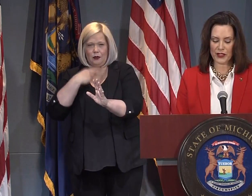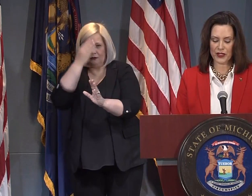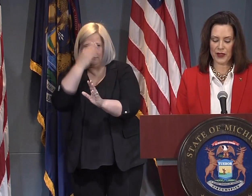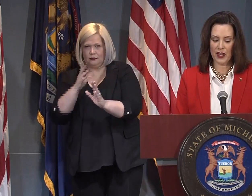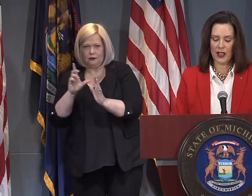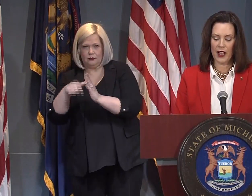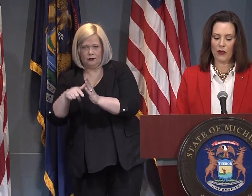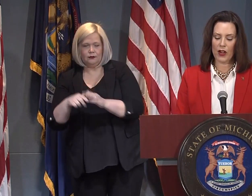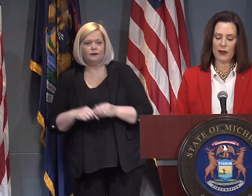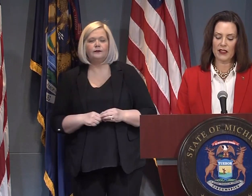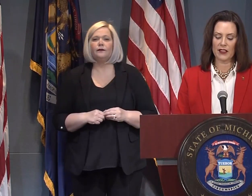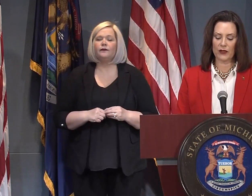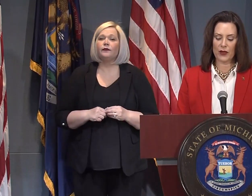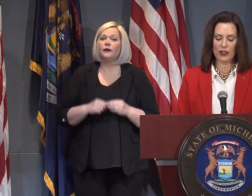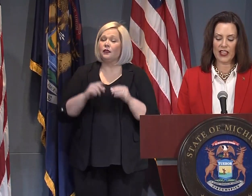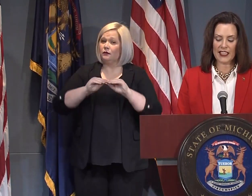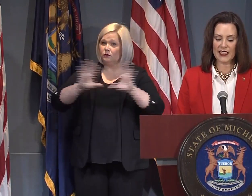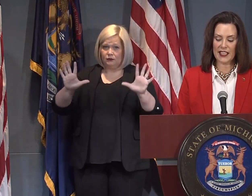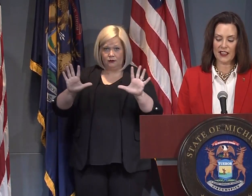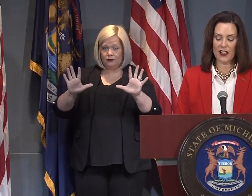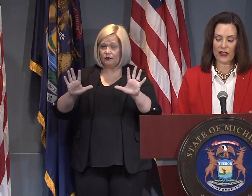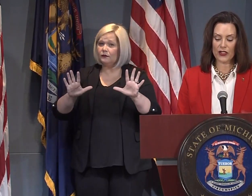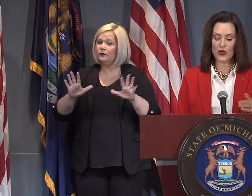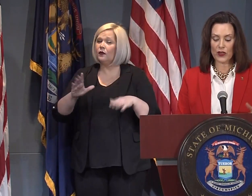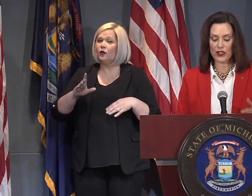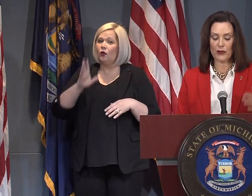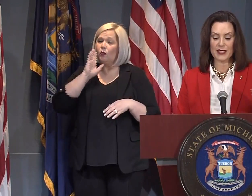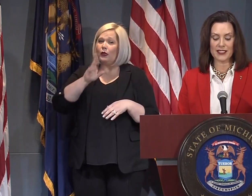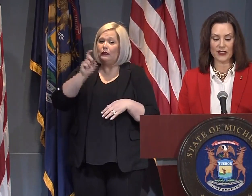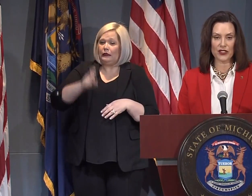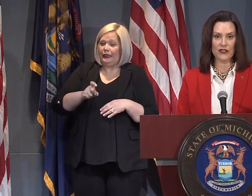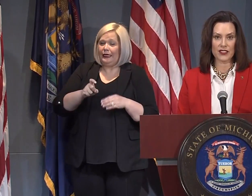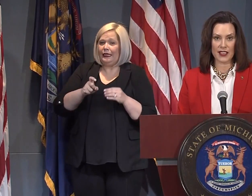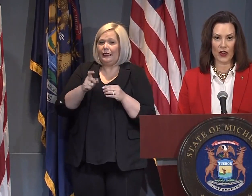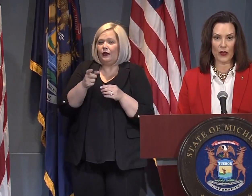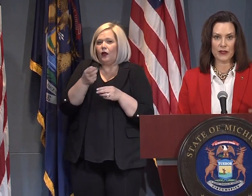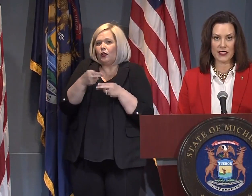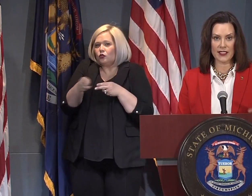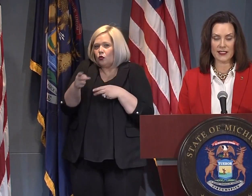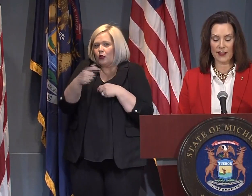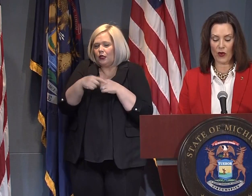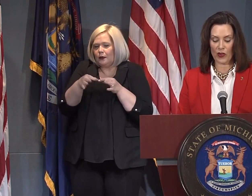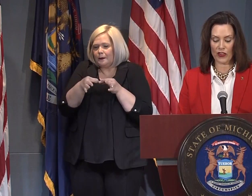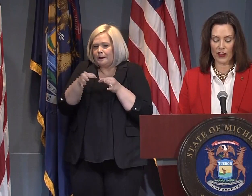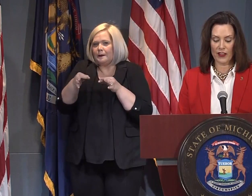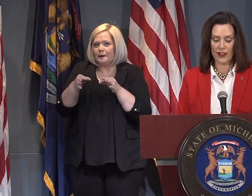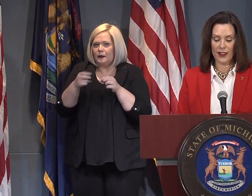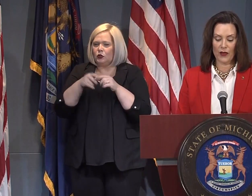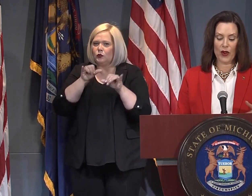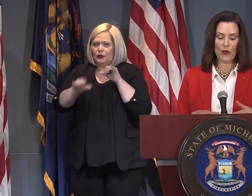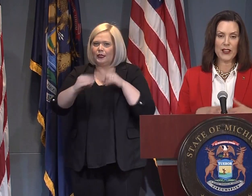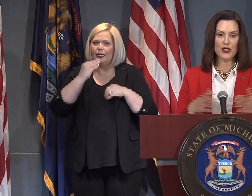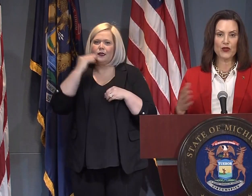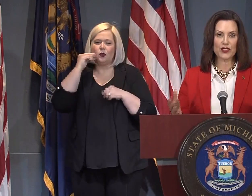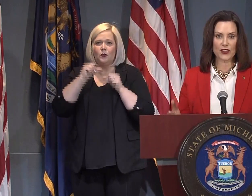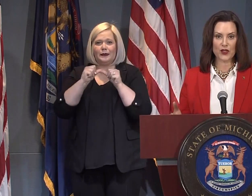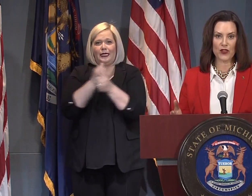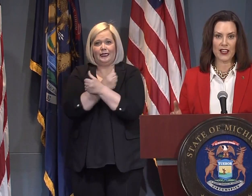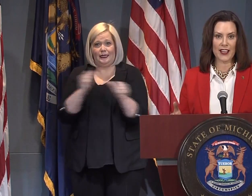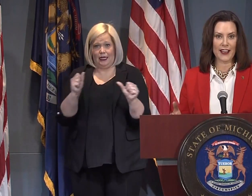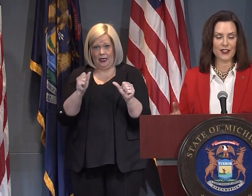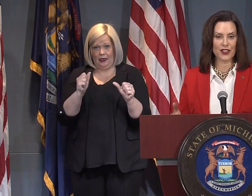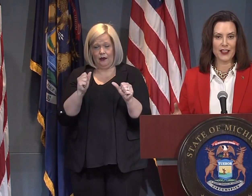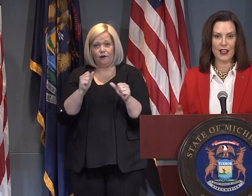more information. I want to be clear, we will likely need another short-term extension of the stay home, stay safe order. When we do start